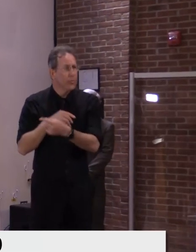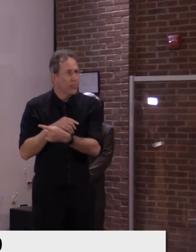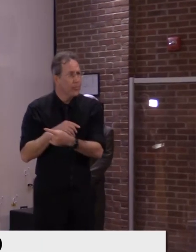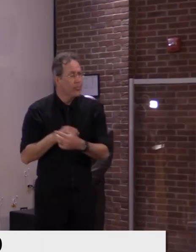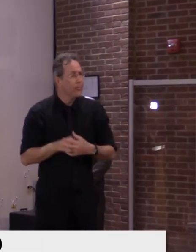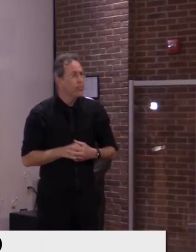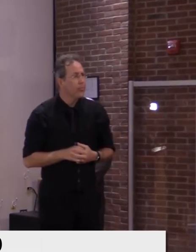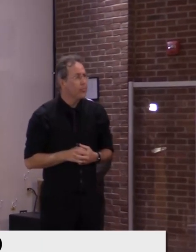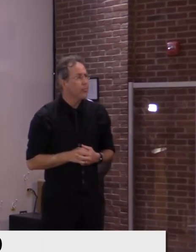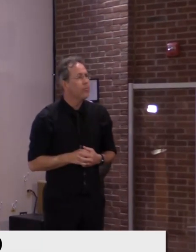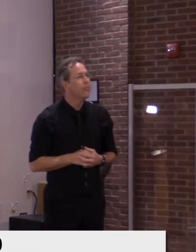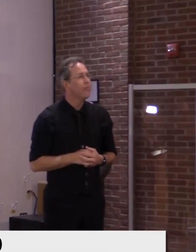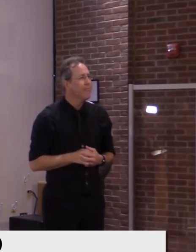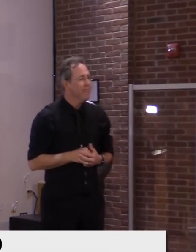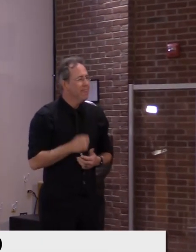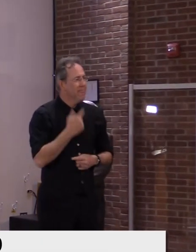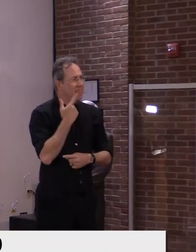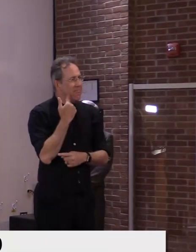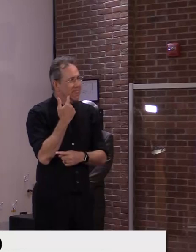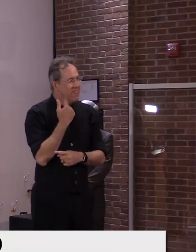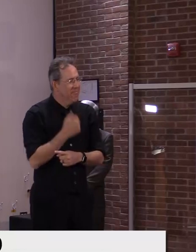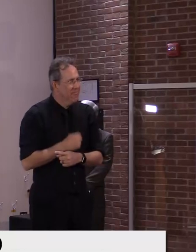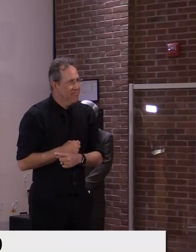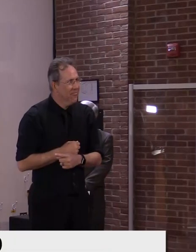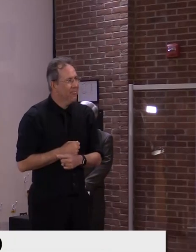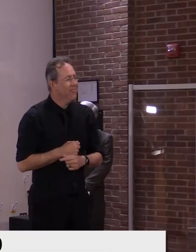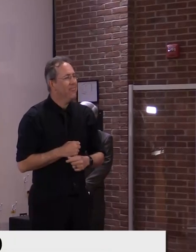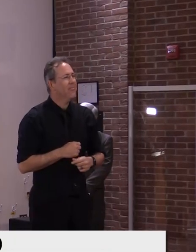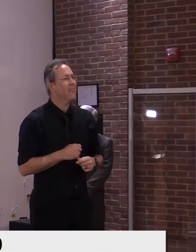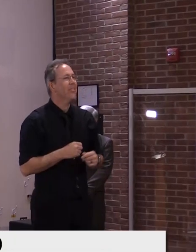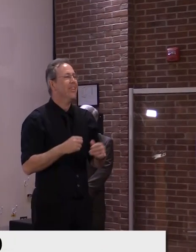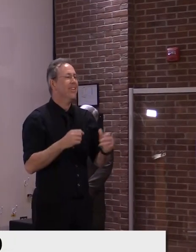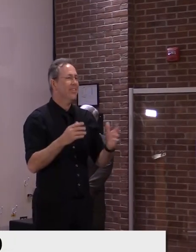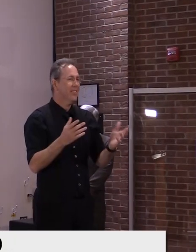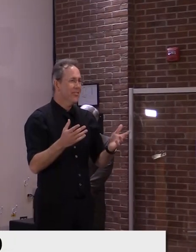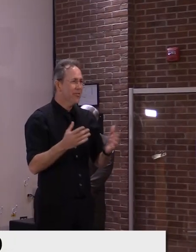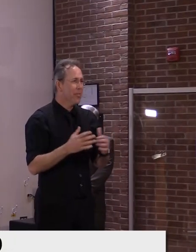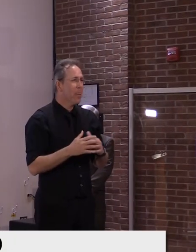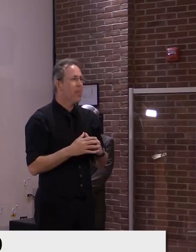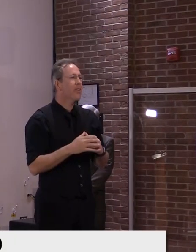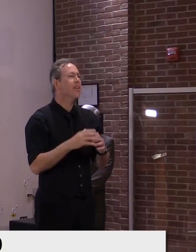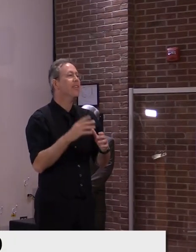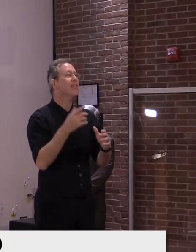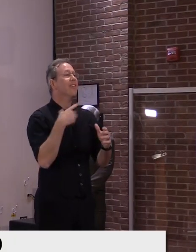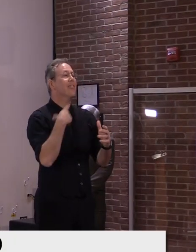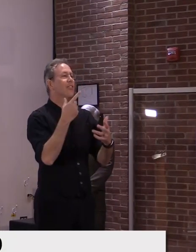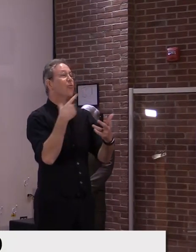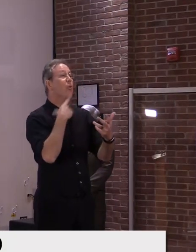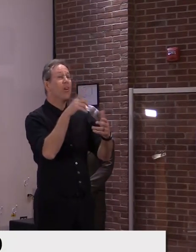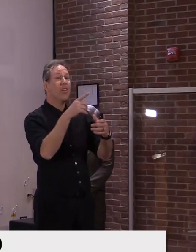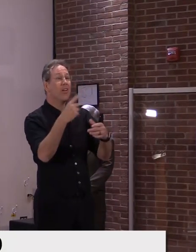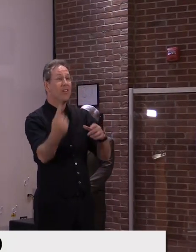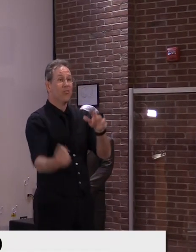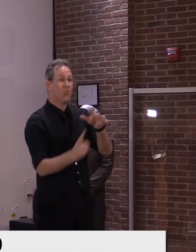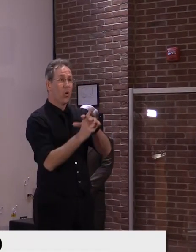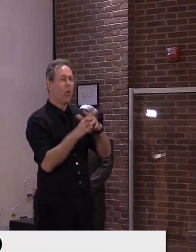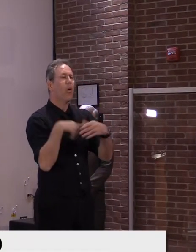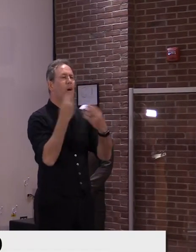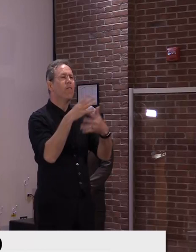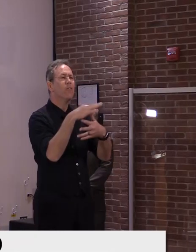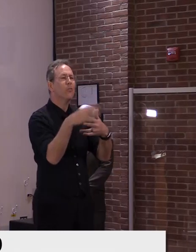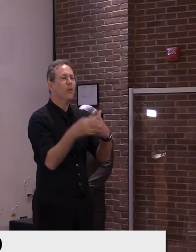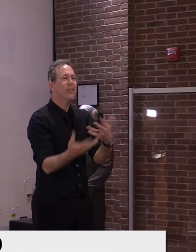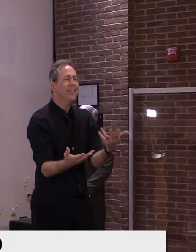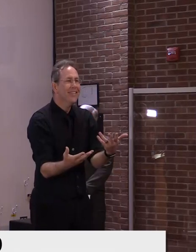Yeah, just to build on that, you are given a choice. You know what you're going to get when you go get the vaccine, but we also don't